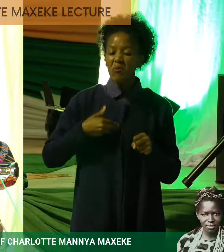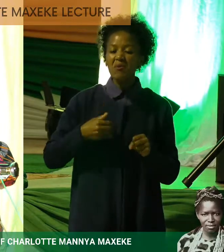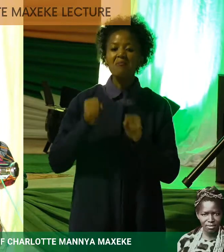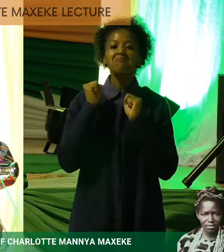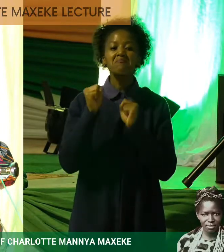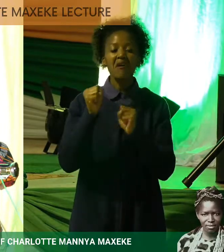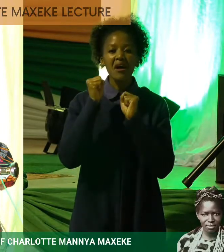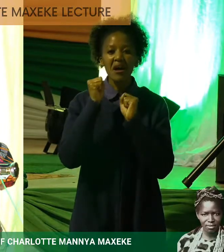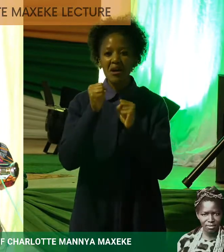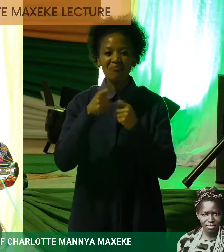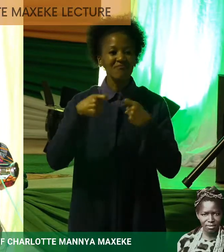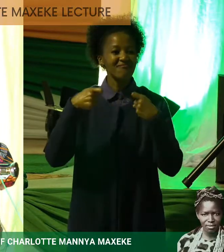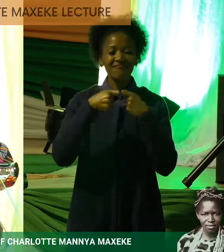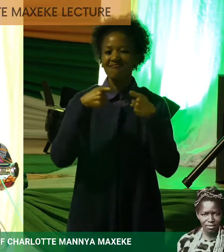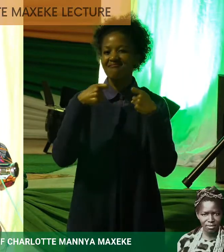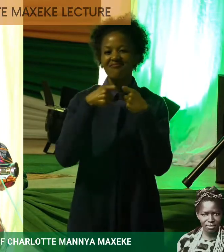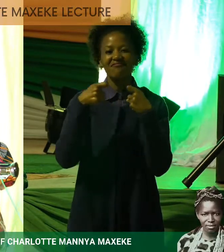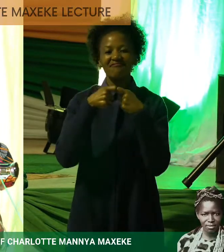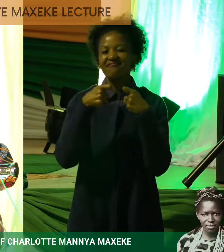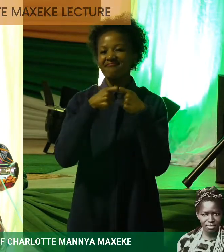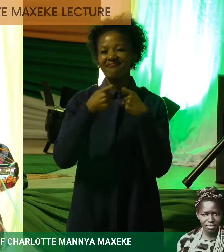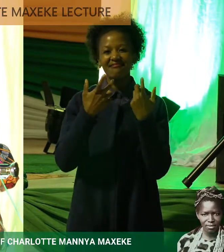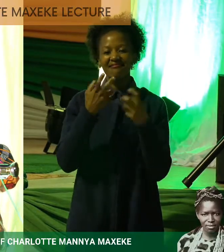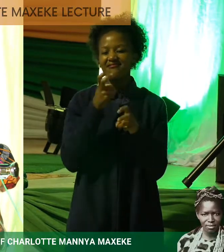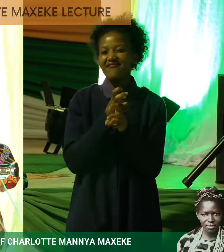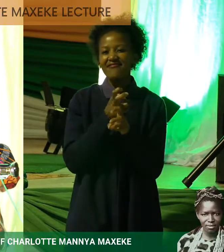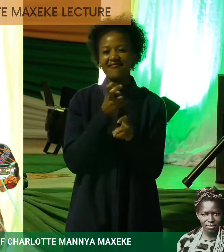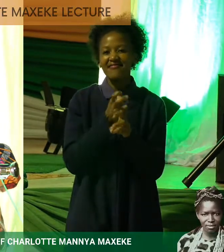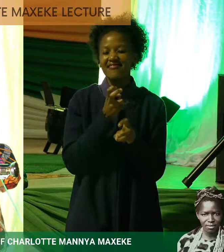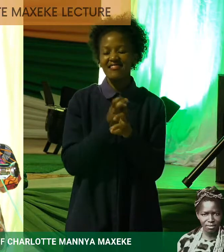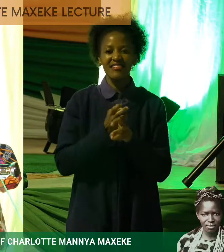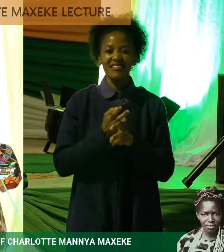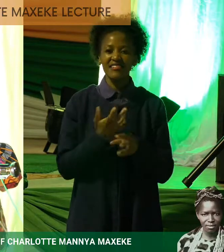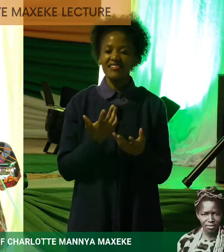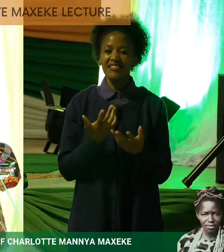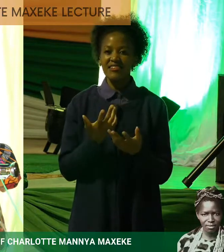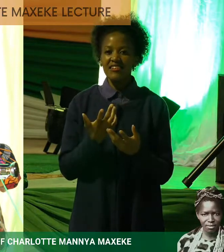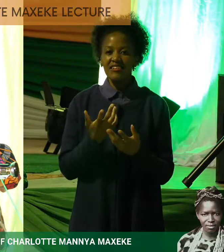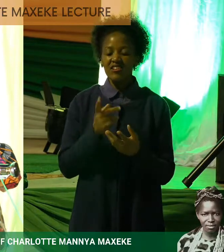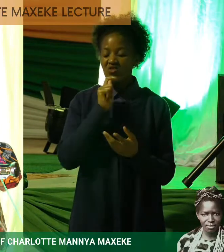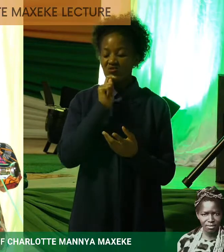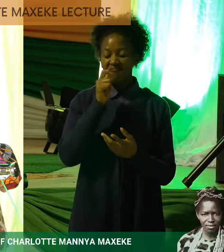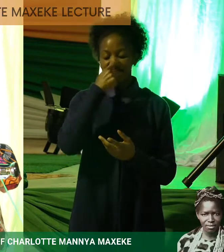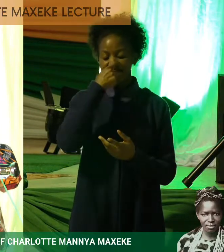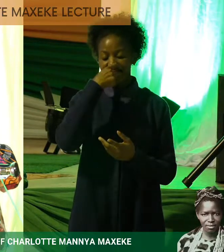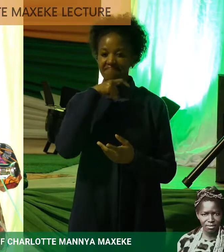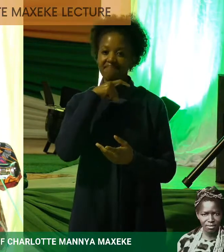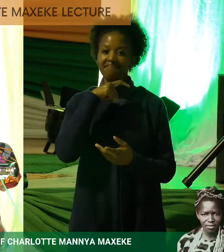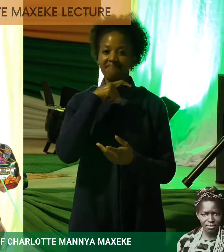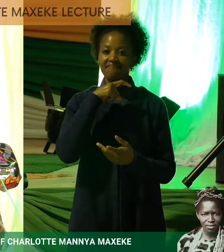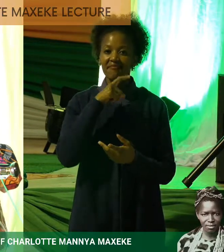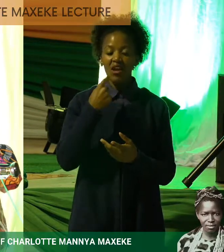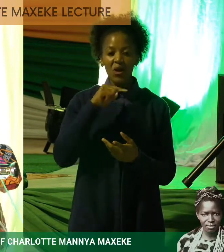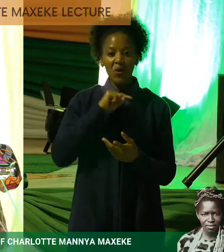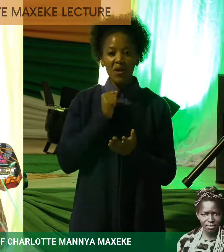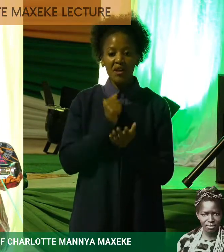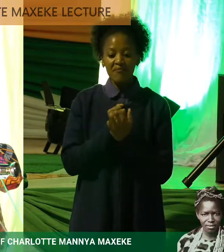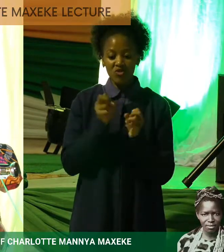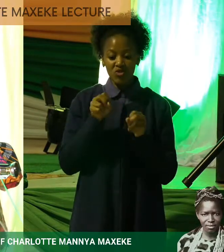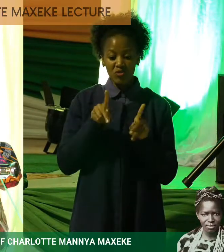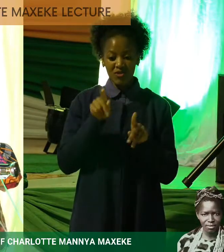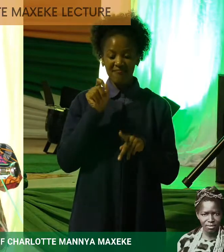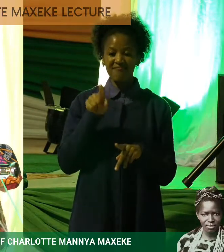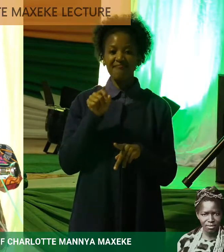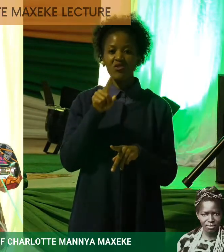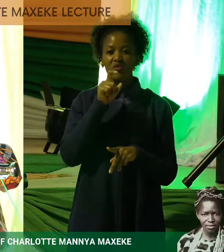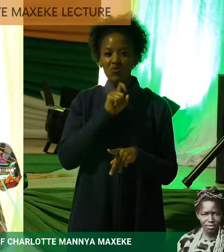battles that she was fighting and those who left before. It is very, very sad. And let us use this opportunity to